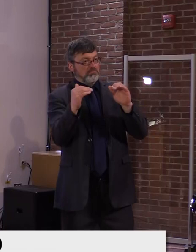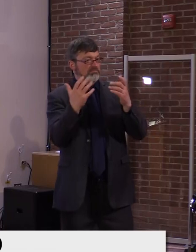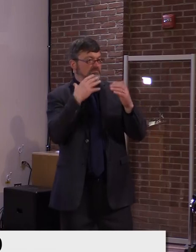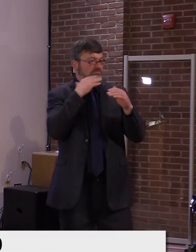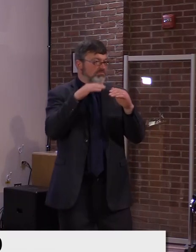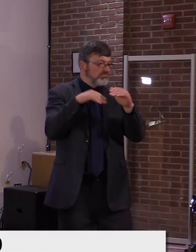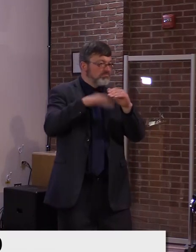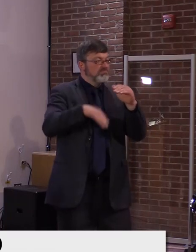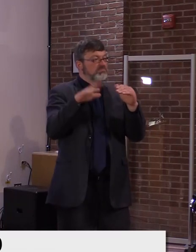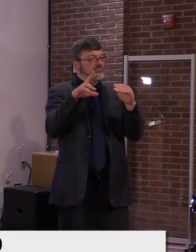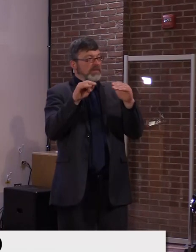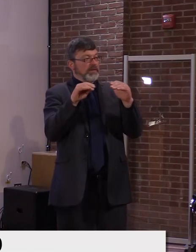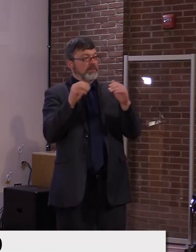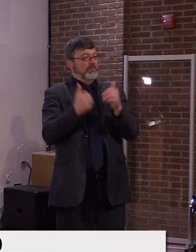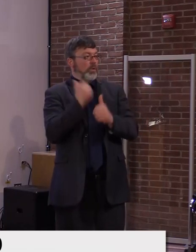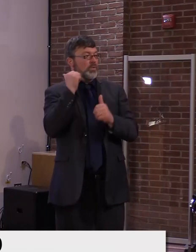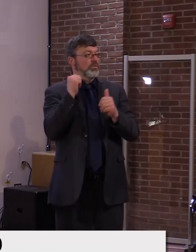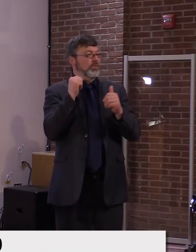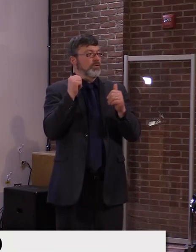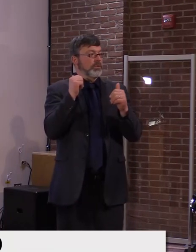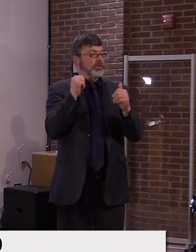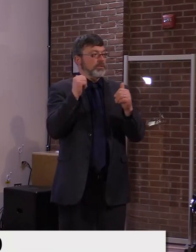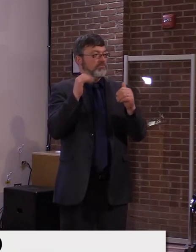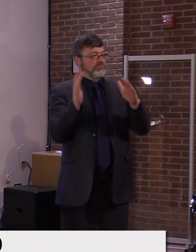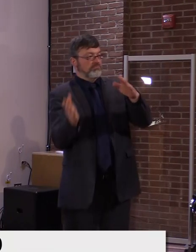under 50 in the month of March.